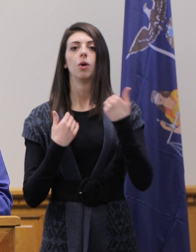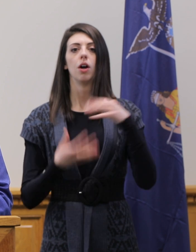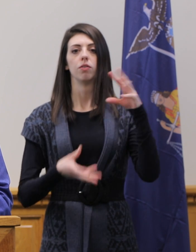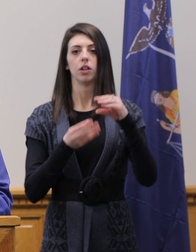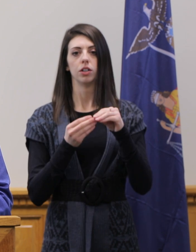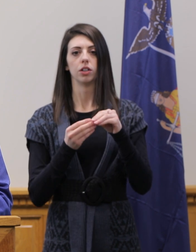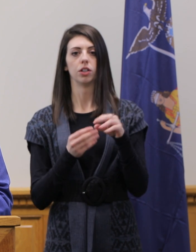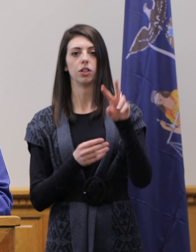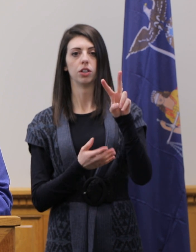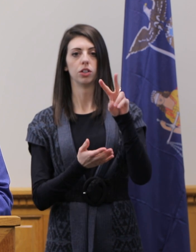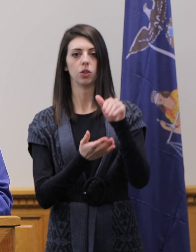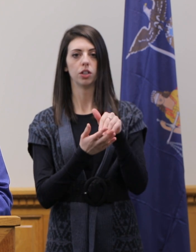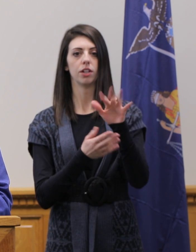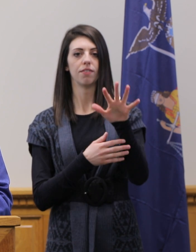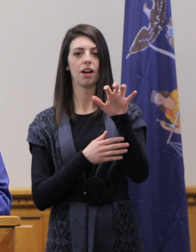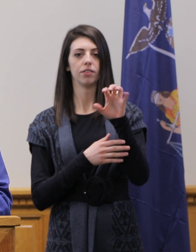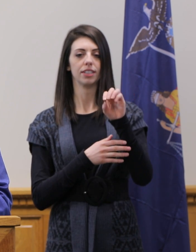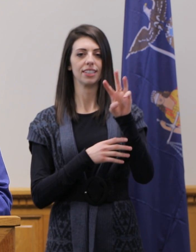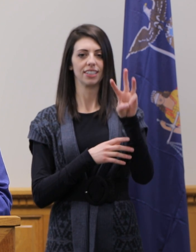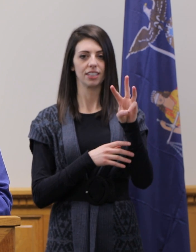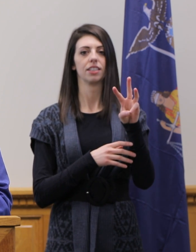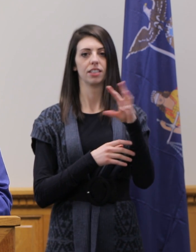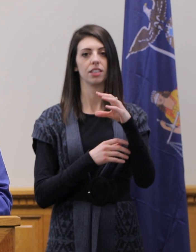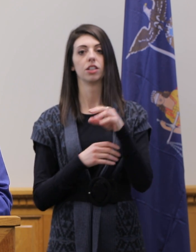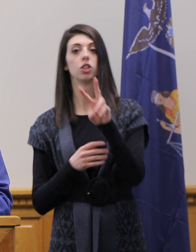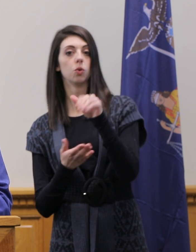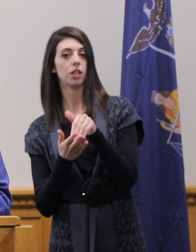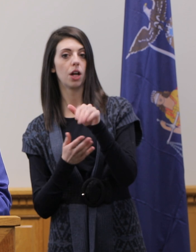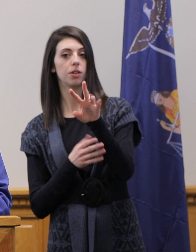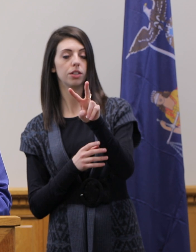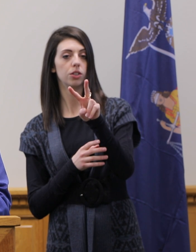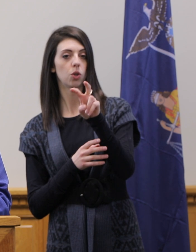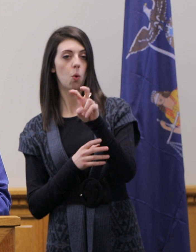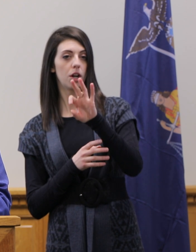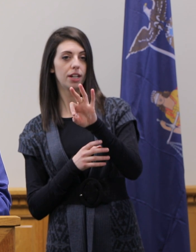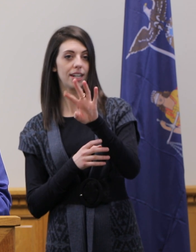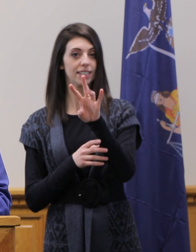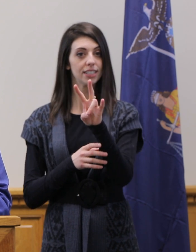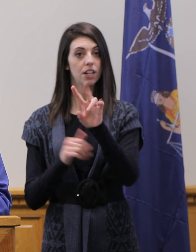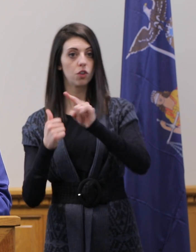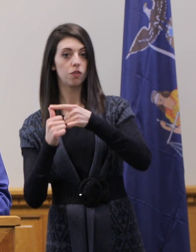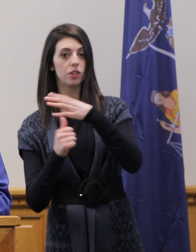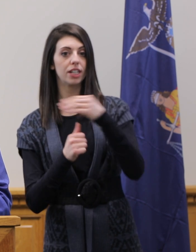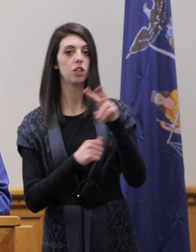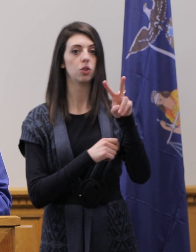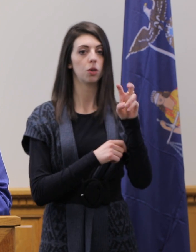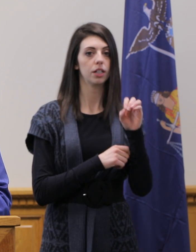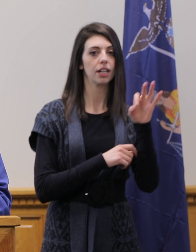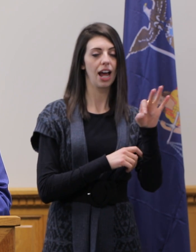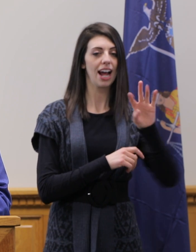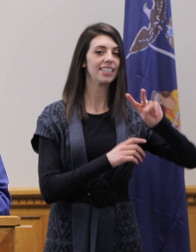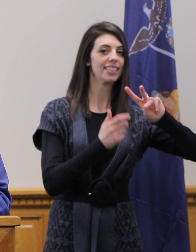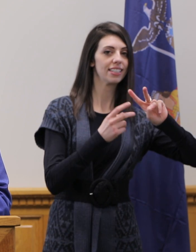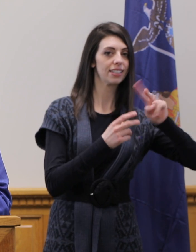doses, including 2,297 first doses and 209 second doses. This week,